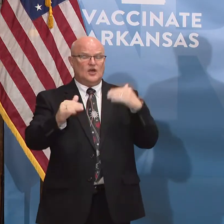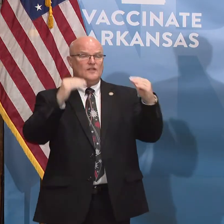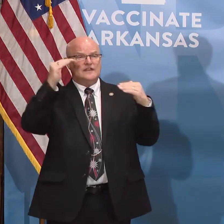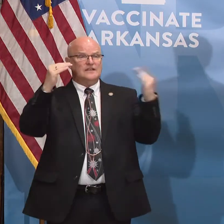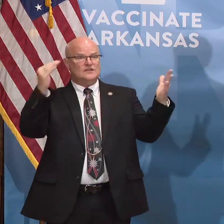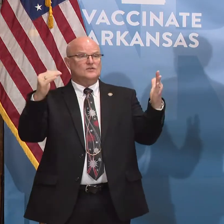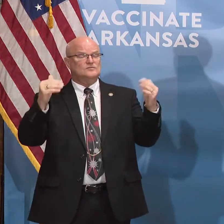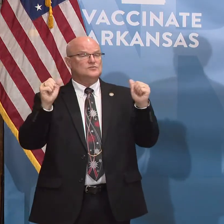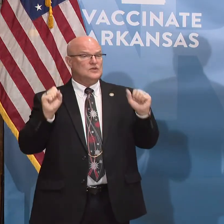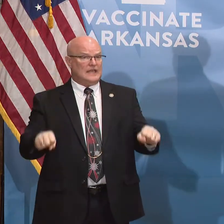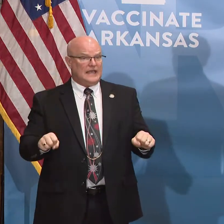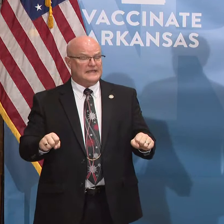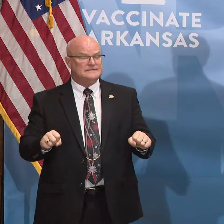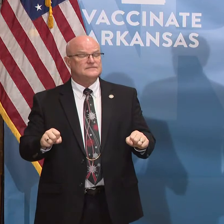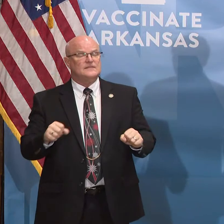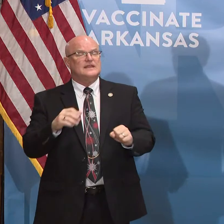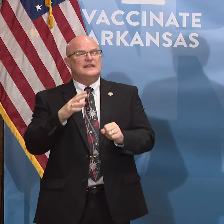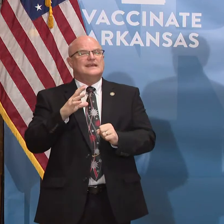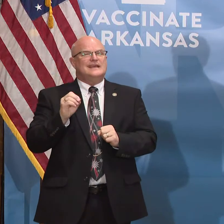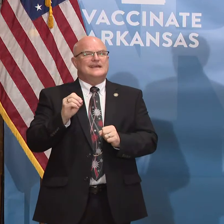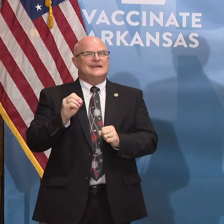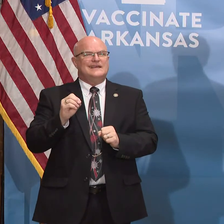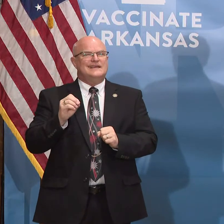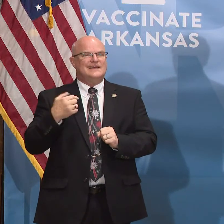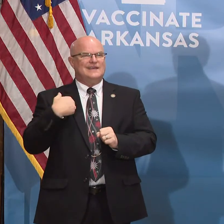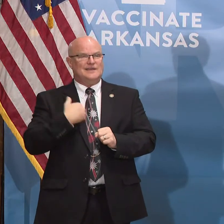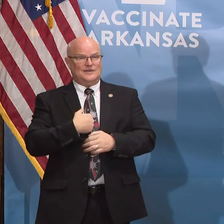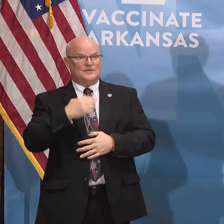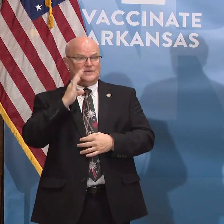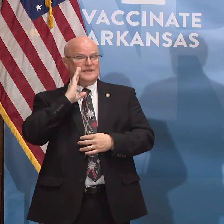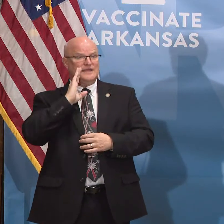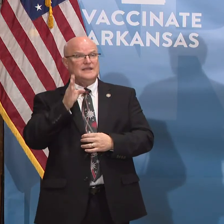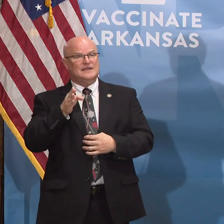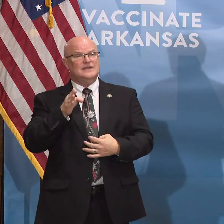who's eligible, and we will